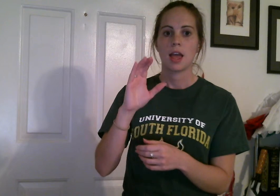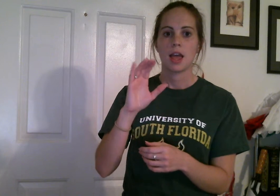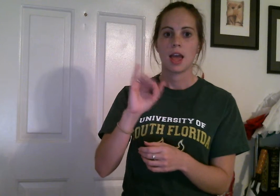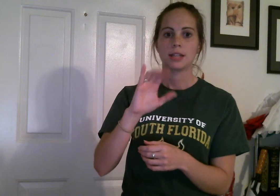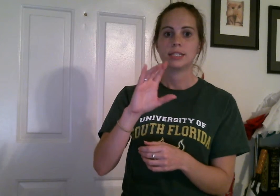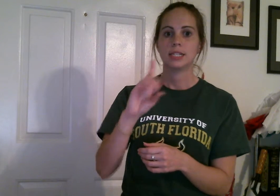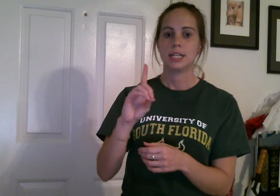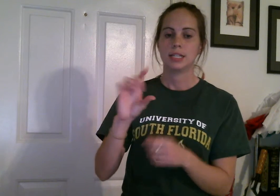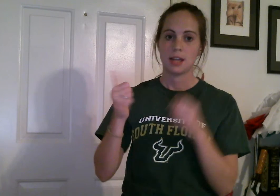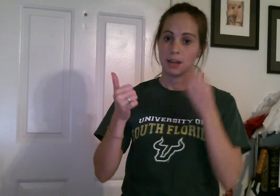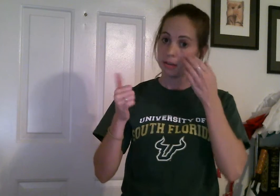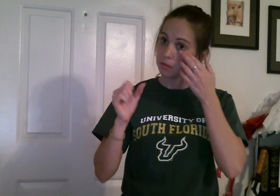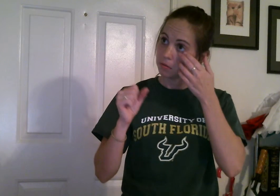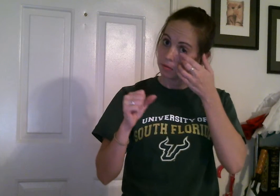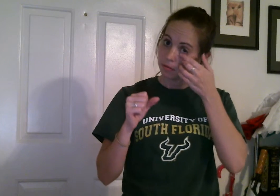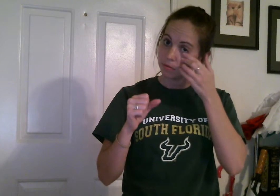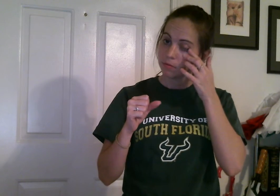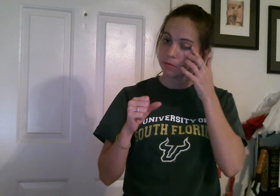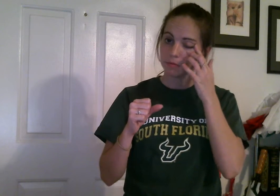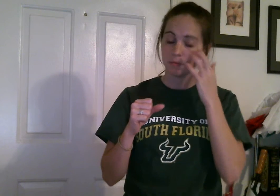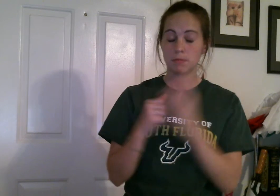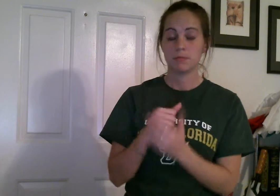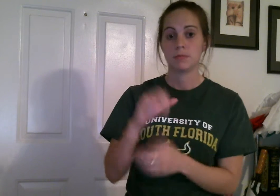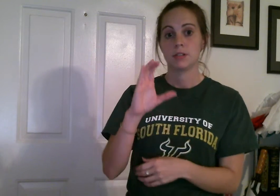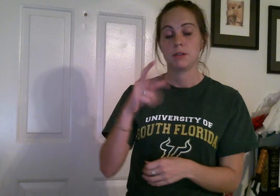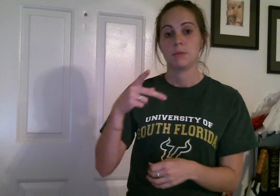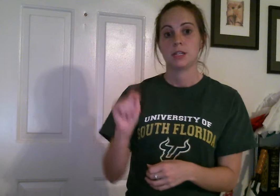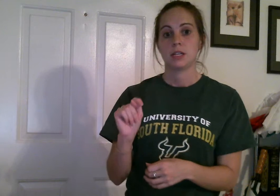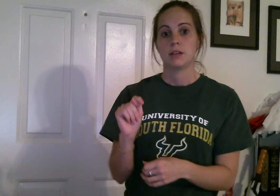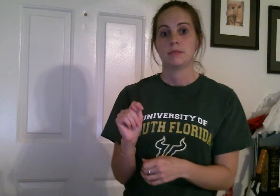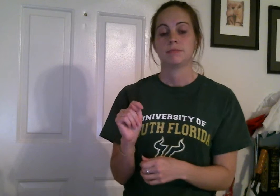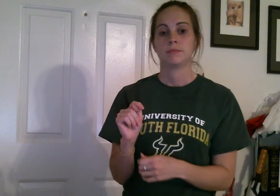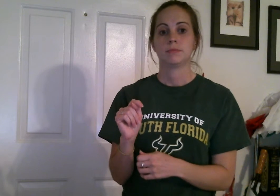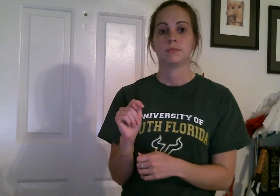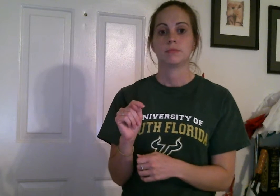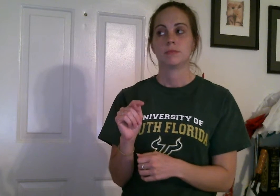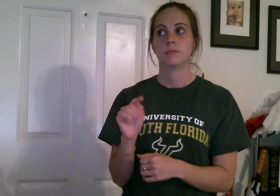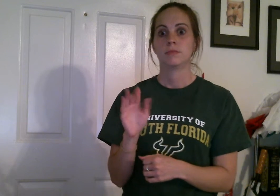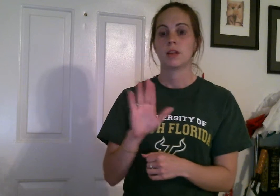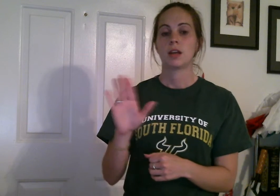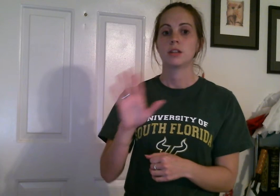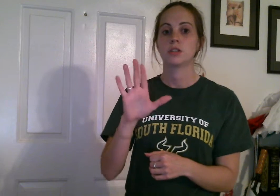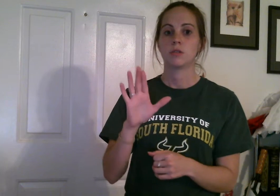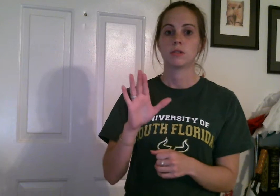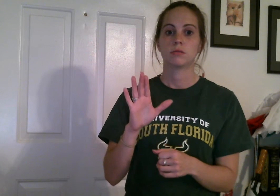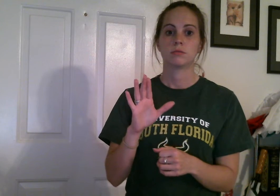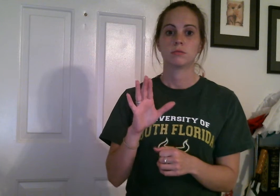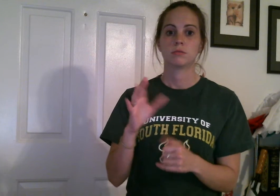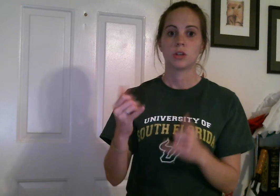10. You'll also need CPT, which is your current procedural